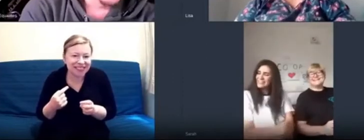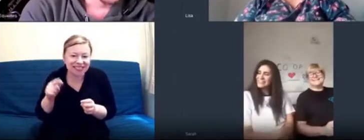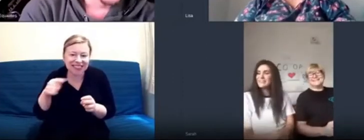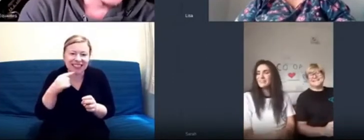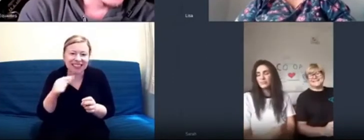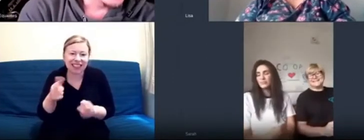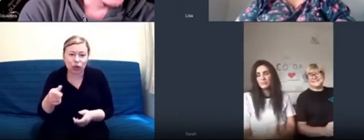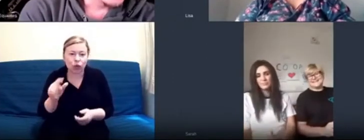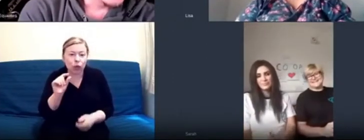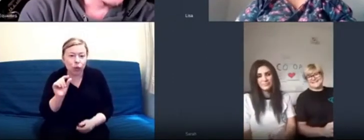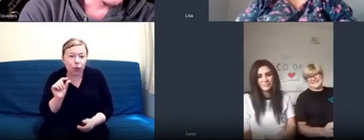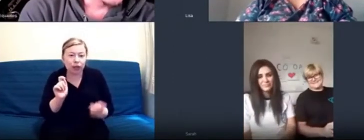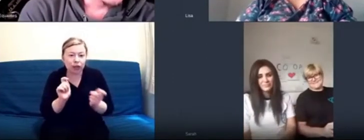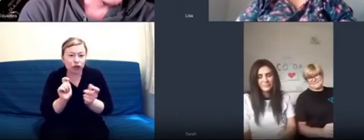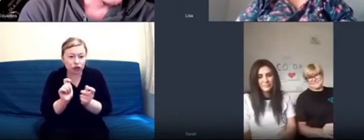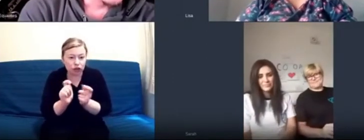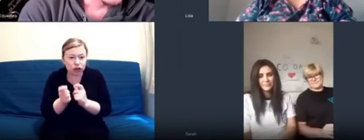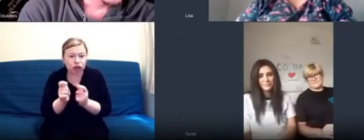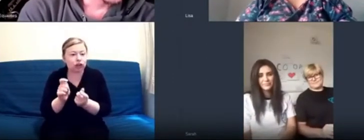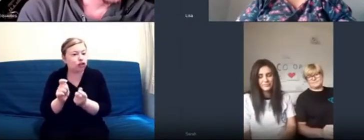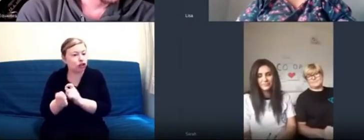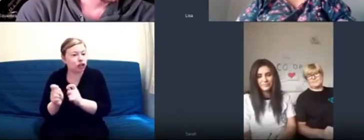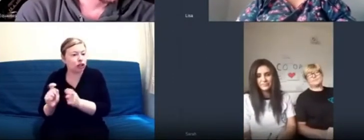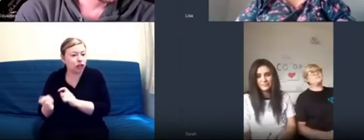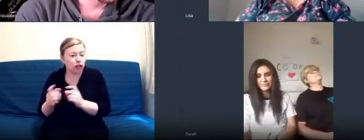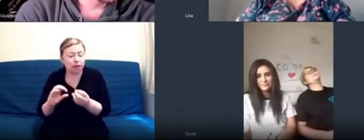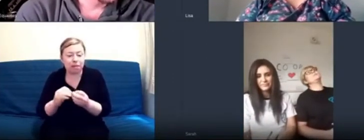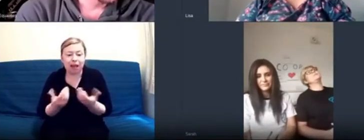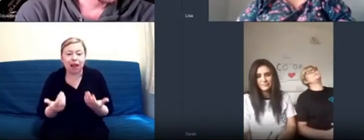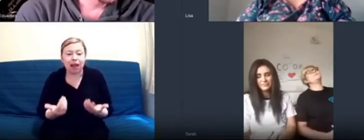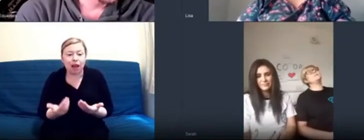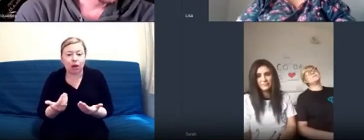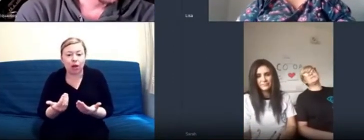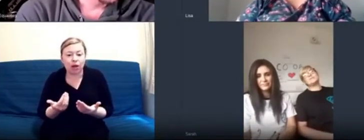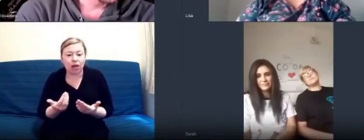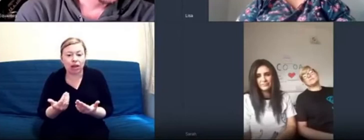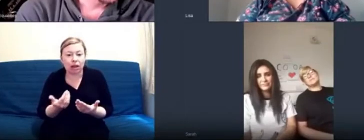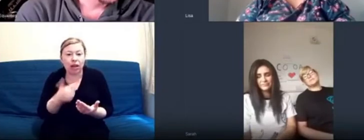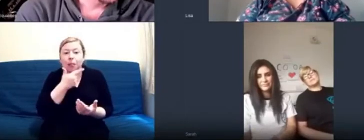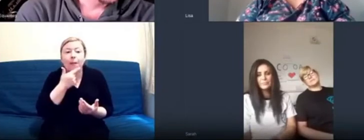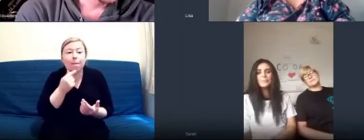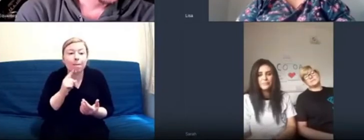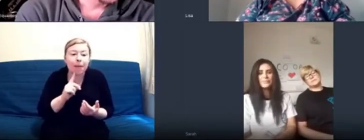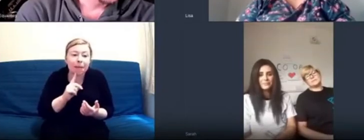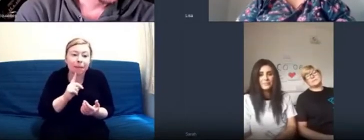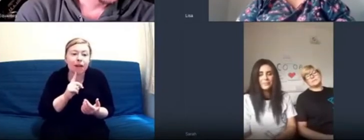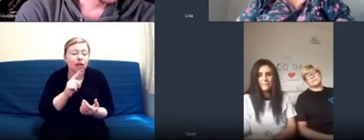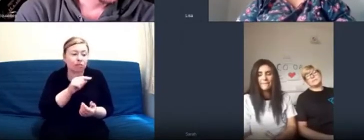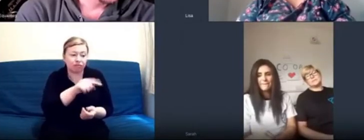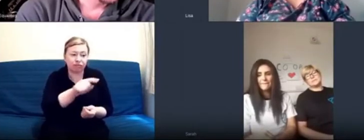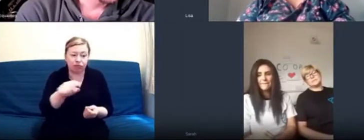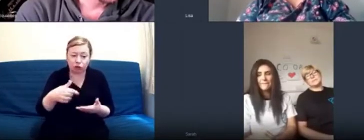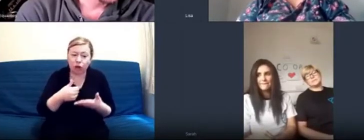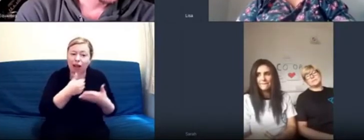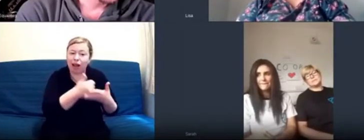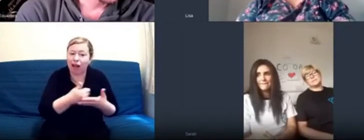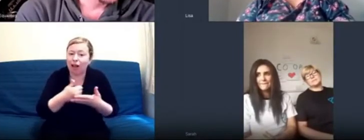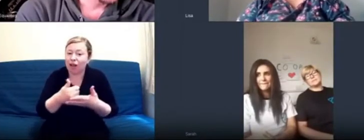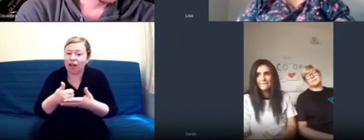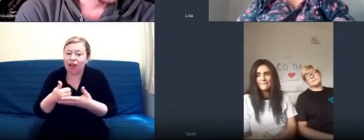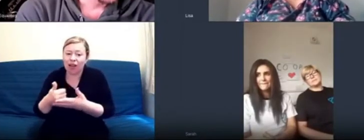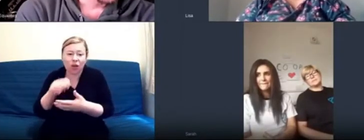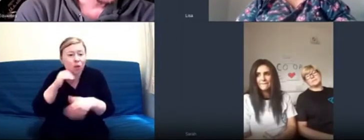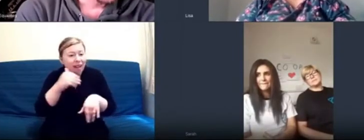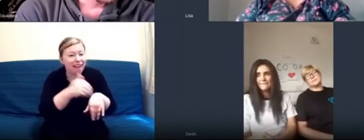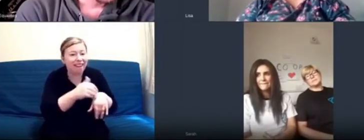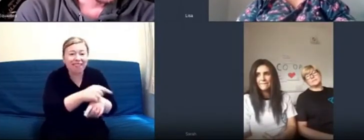See these small changes that you are making. You know, the people that you're helping and everything, it's going to impact on